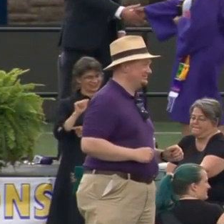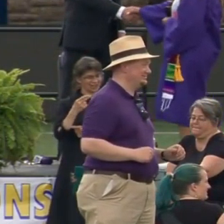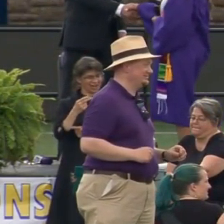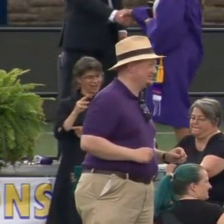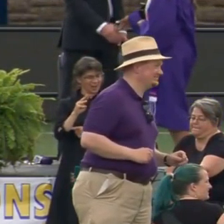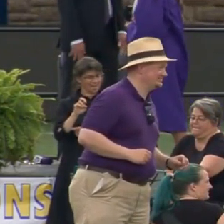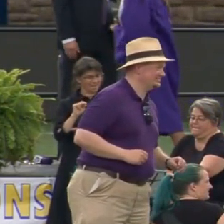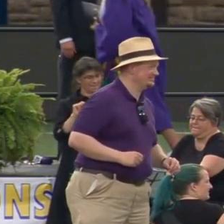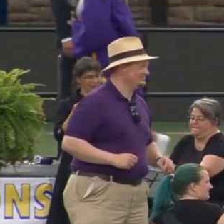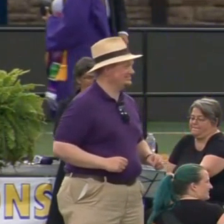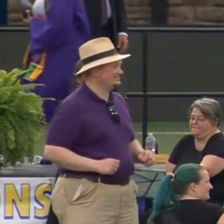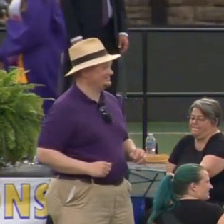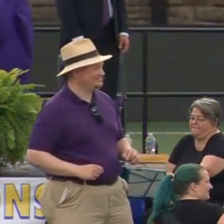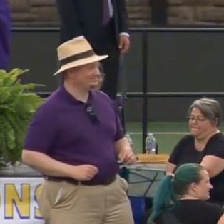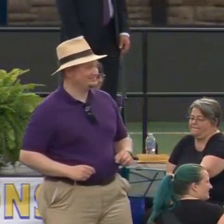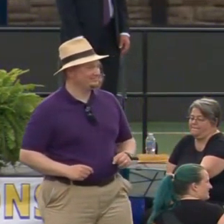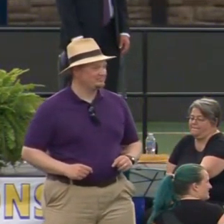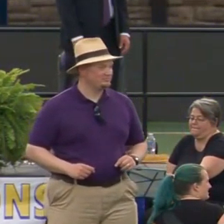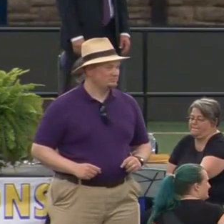Chamang Ya.